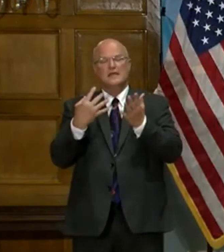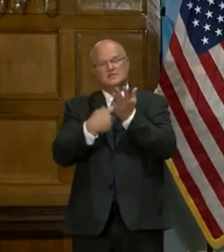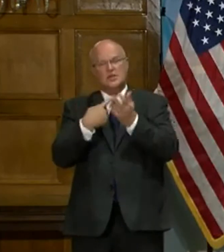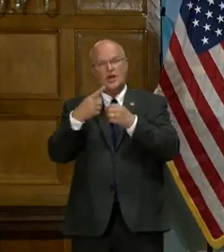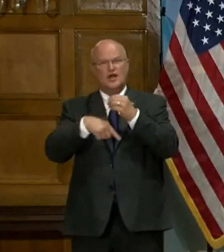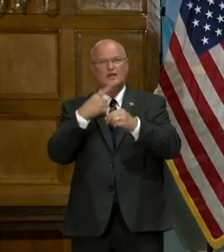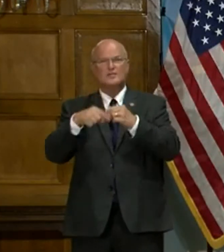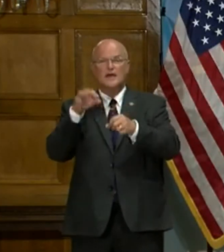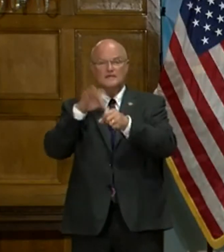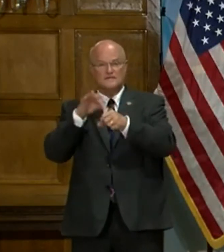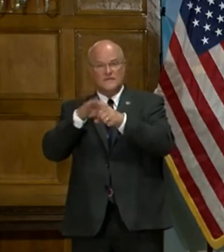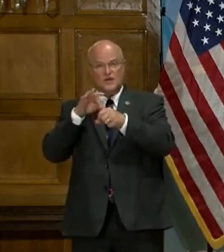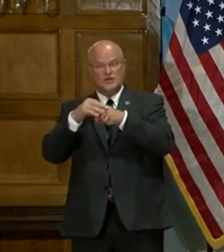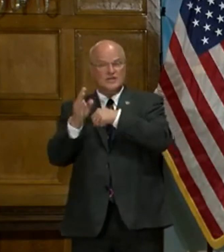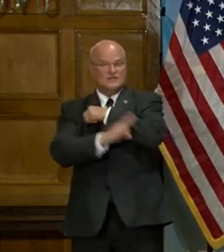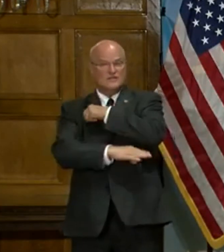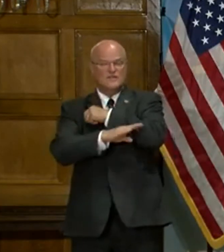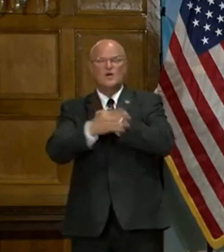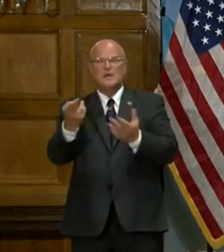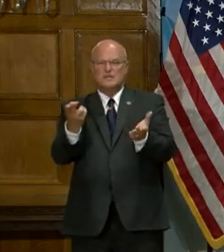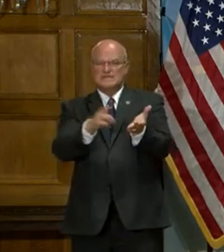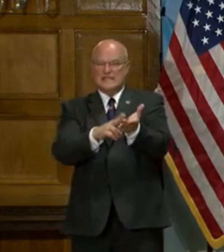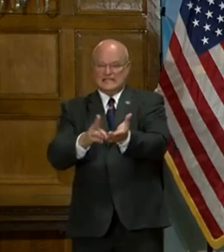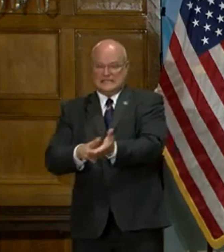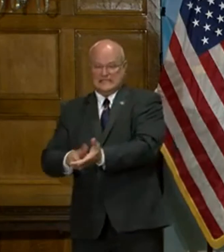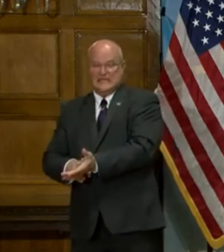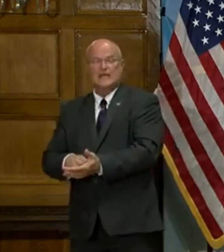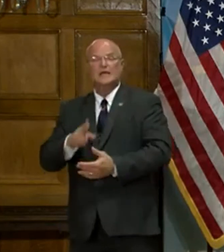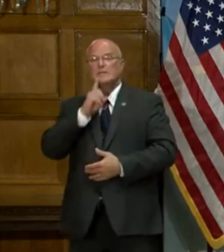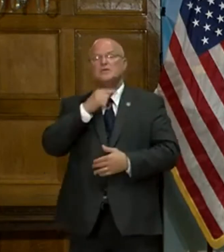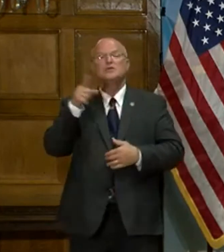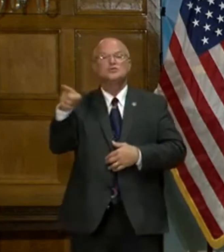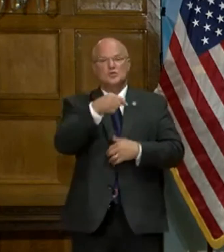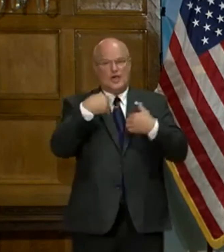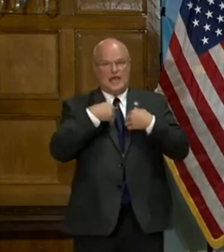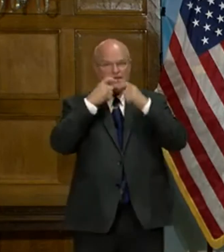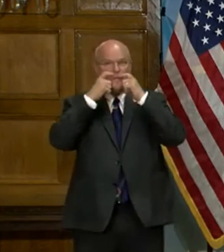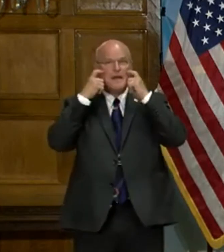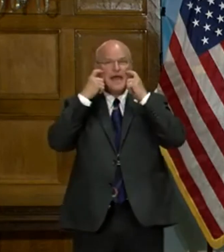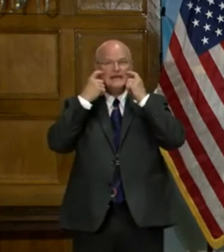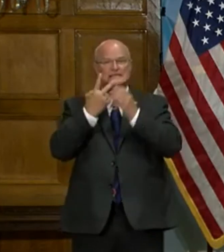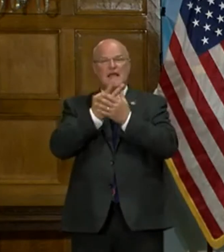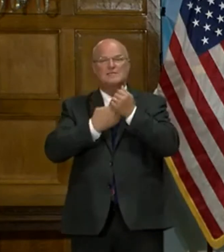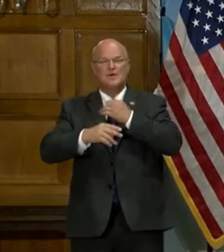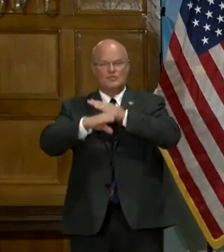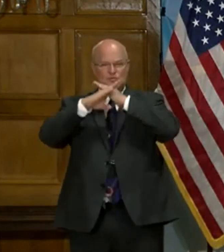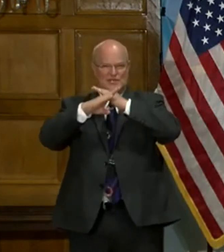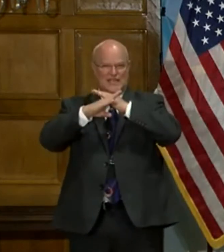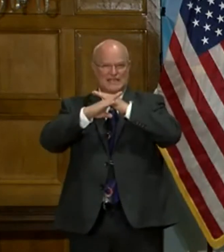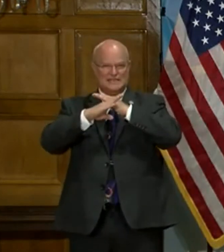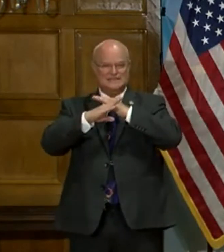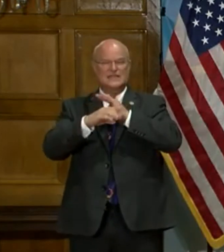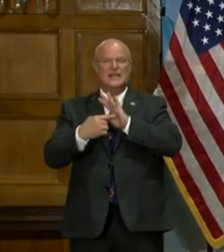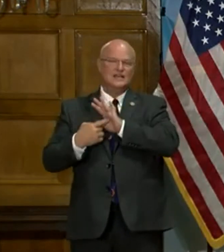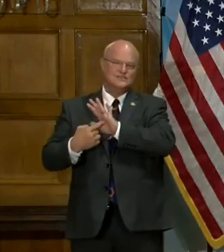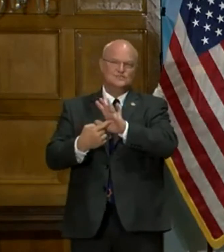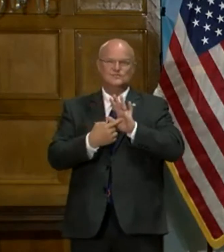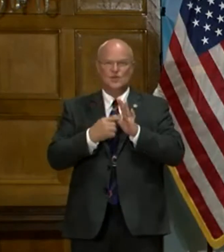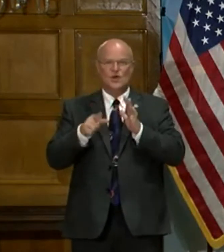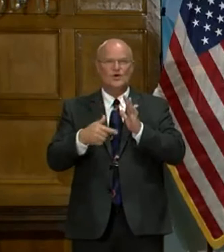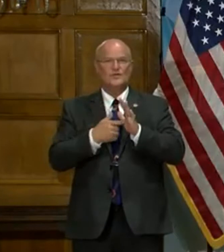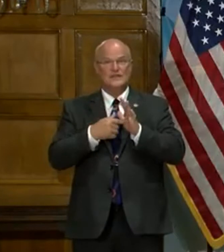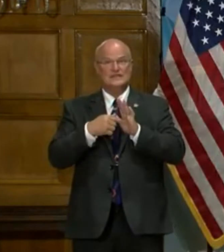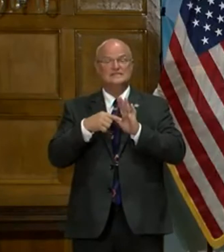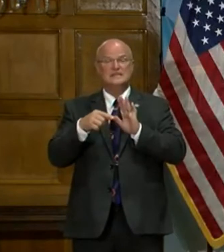you to do a signature, just make sure that you have a mask on and that you're both protected as you exercise